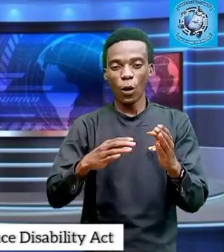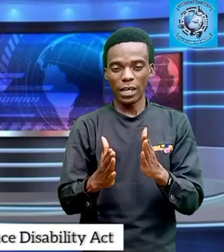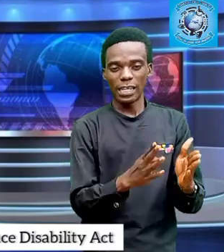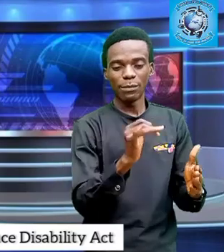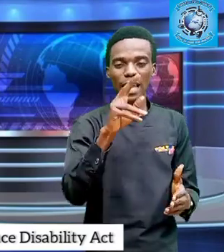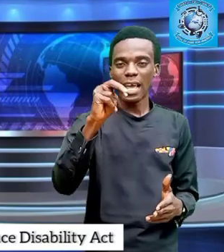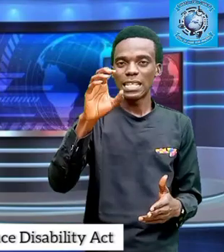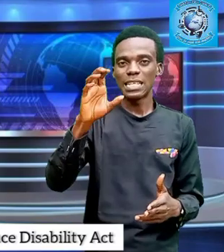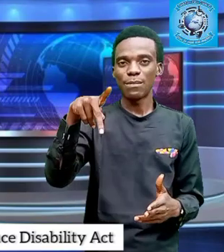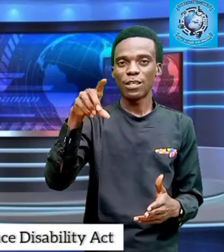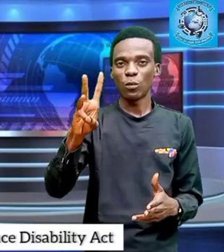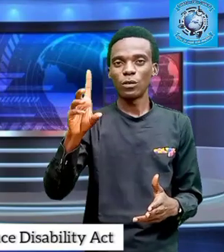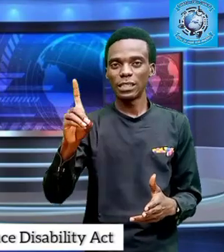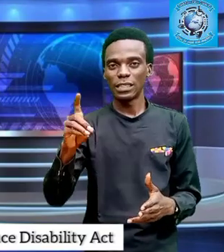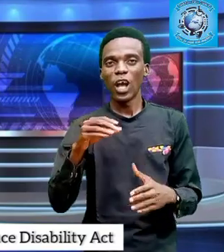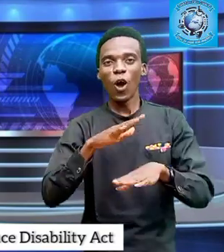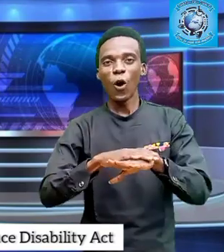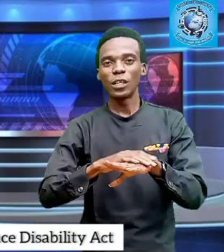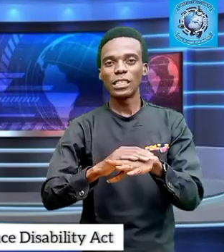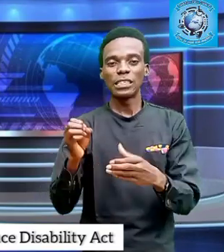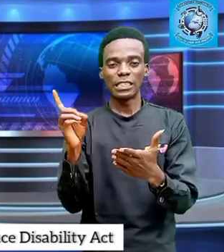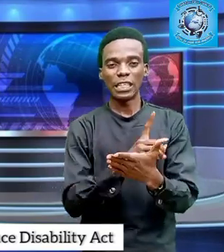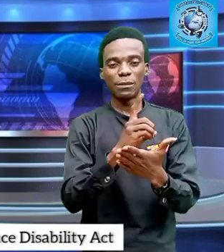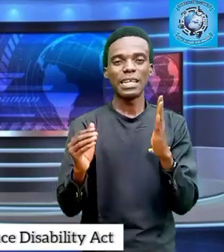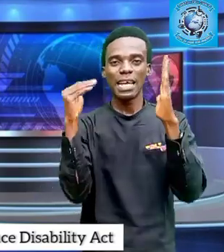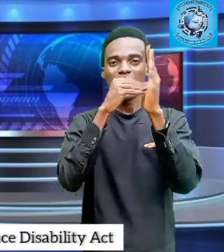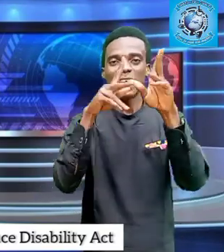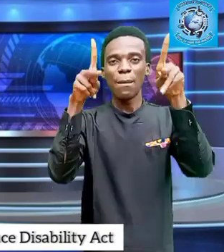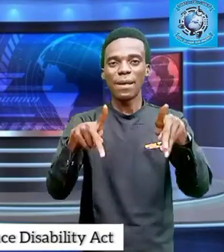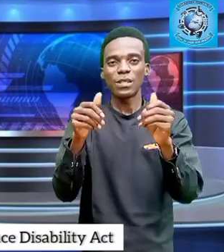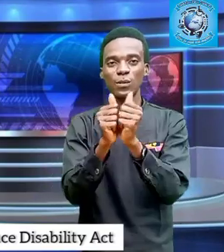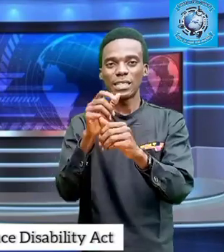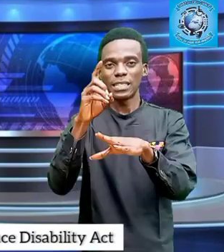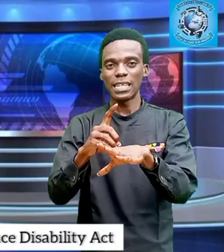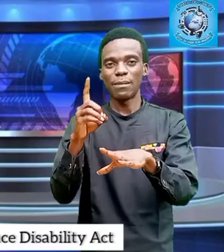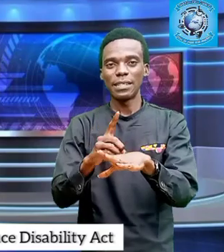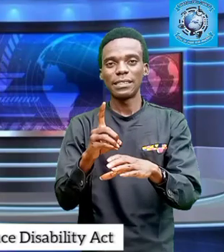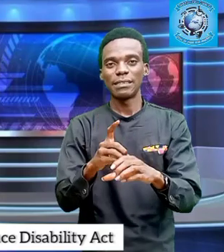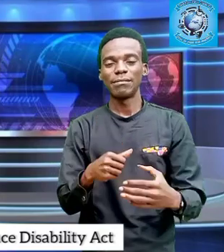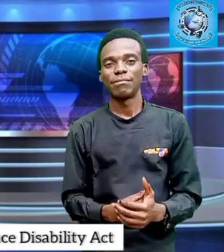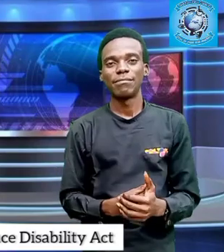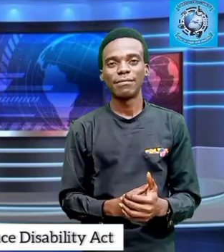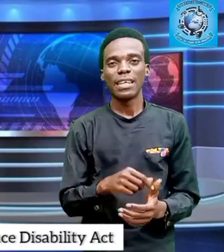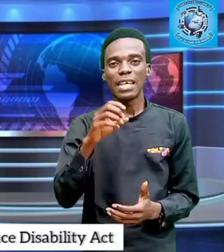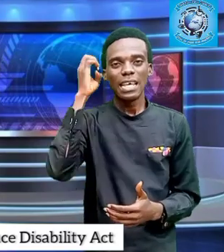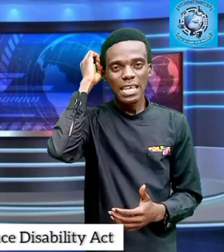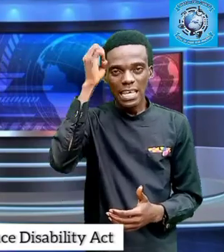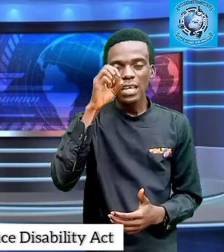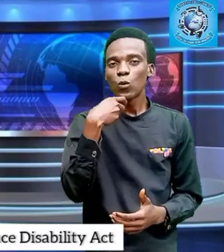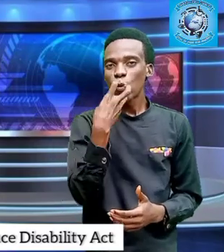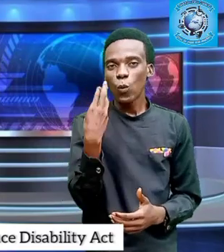by NCPWD on the discrimination against persons with disabilities. Lalu, who